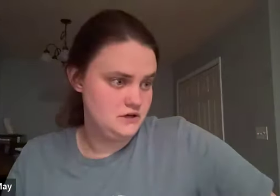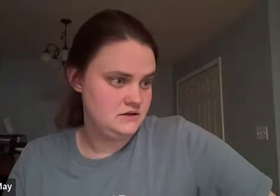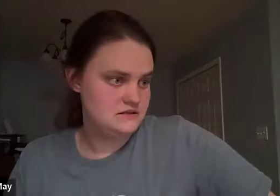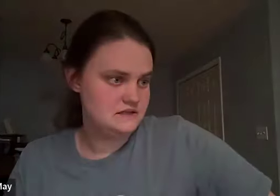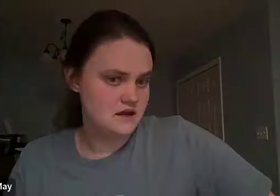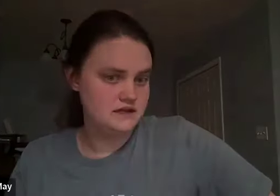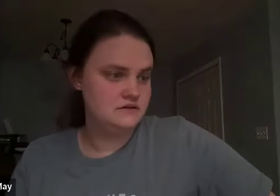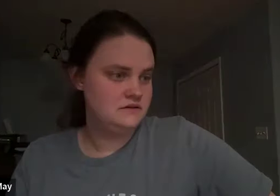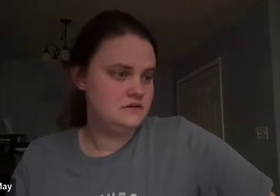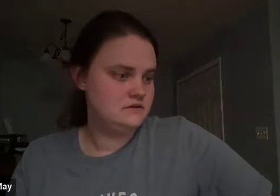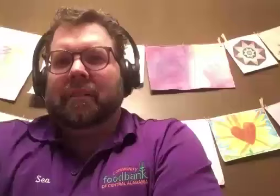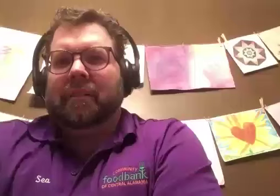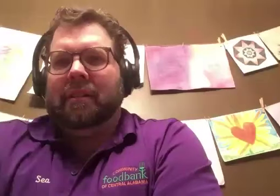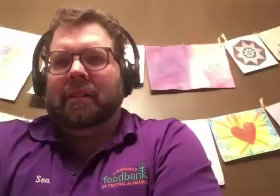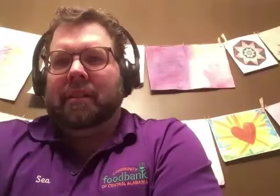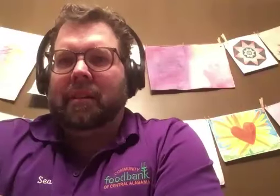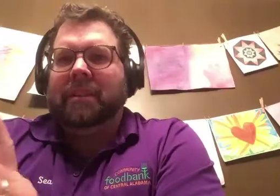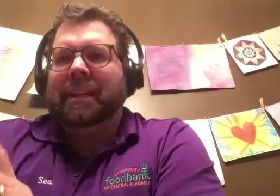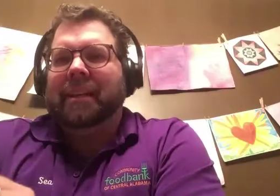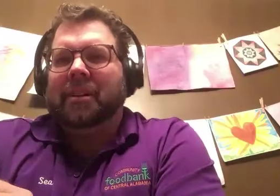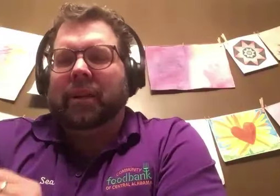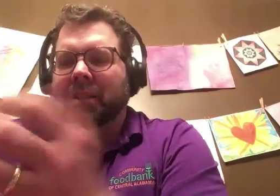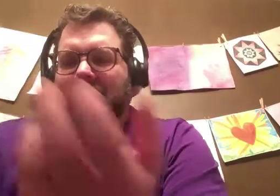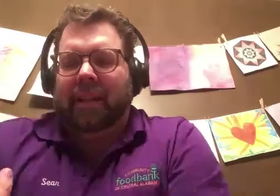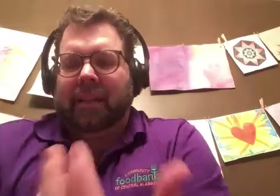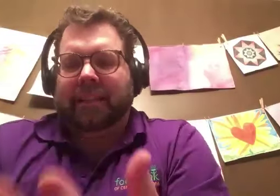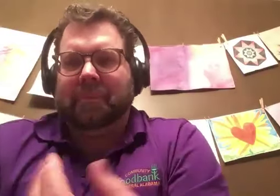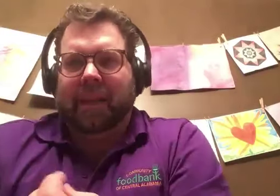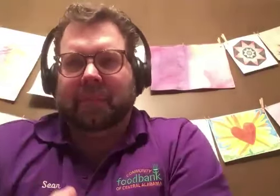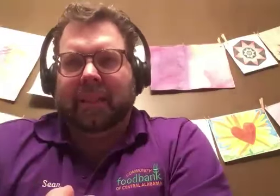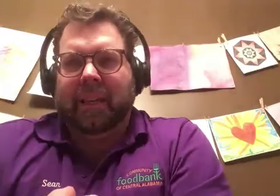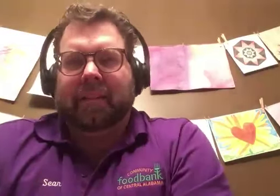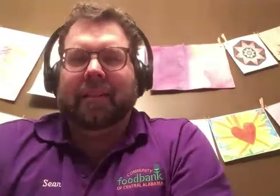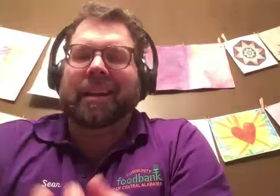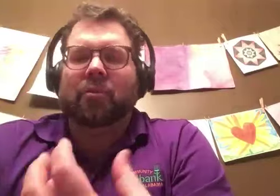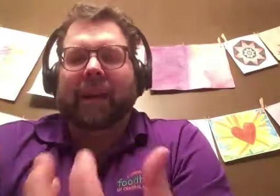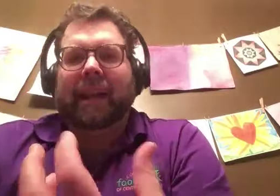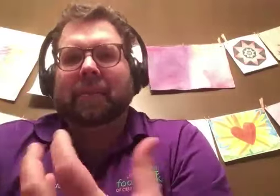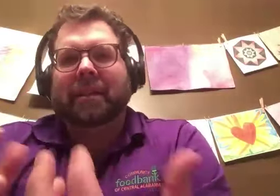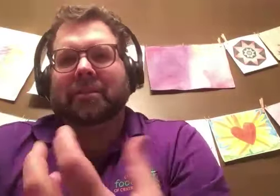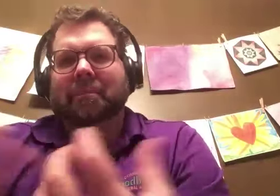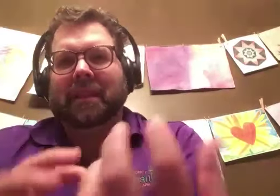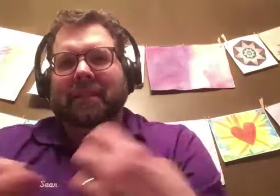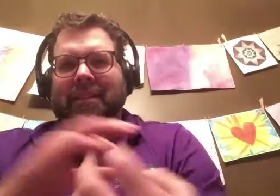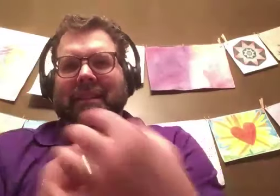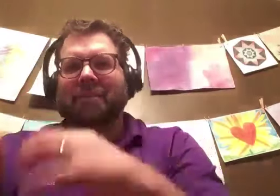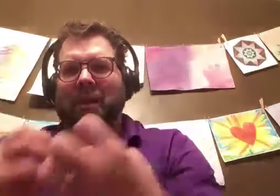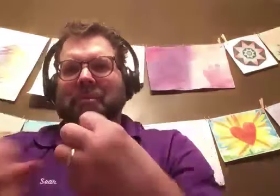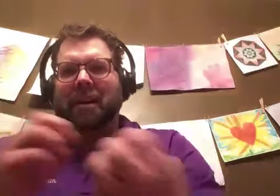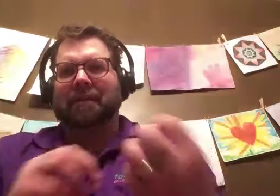food sign. I have 1 second. I have a quick question. I sometimes not quite ambidextrous, but there's times where I'm trying to